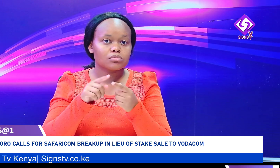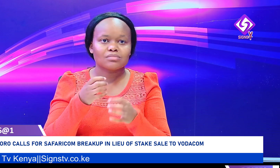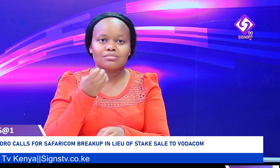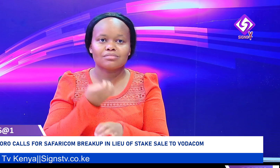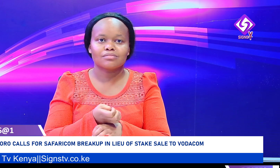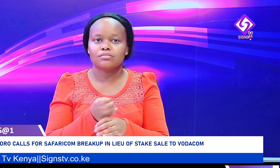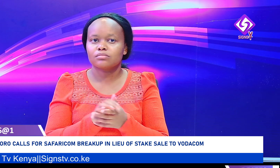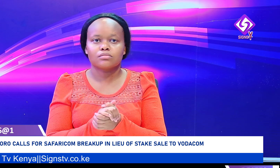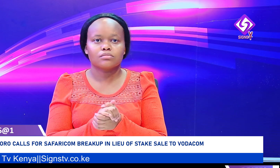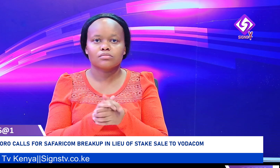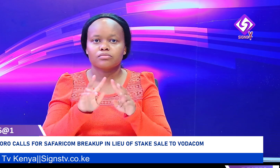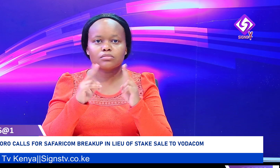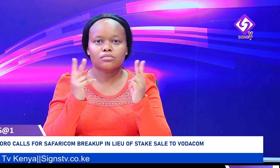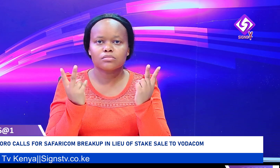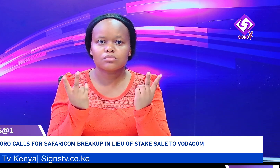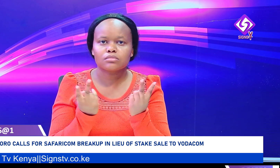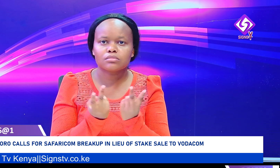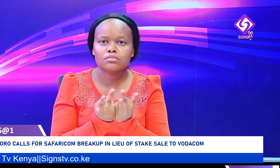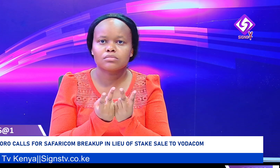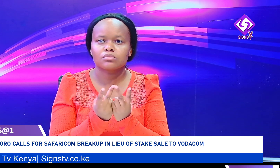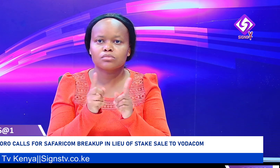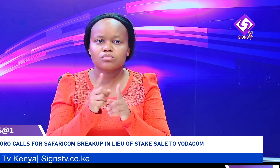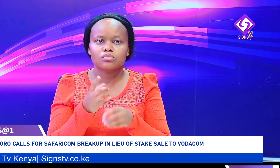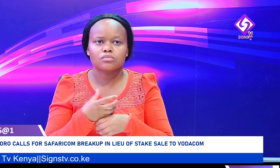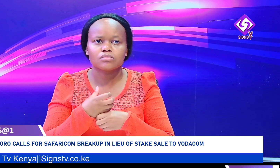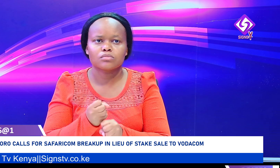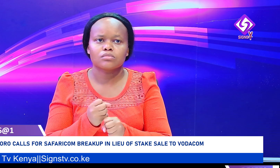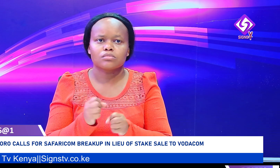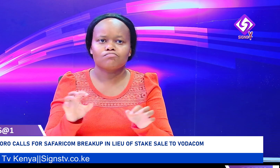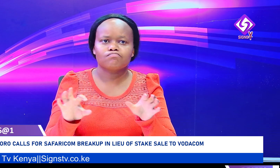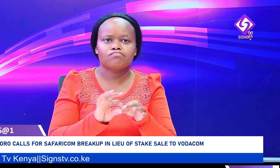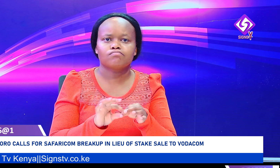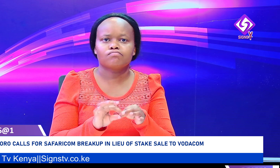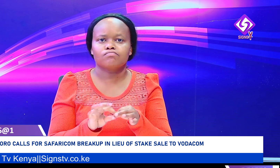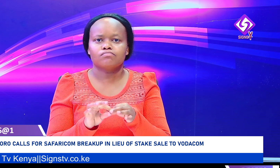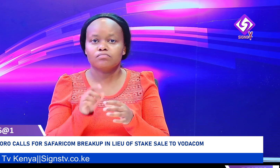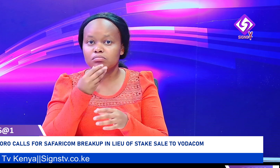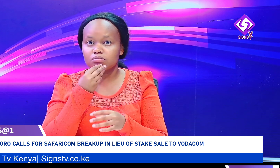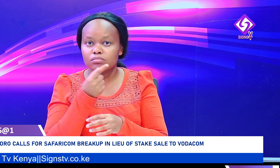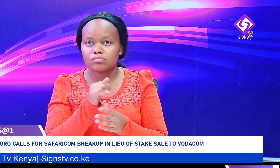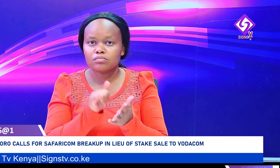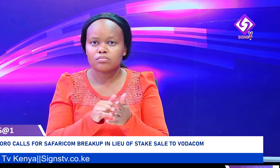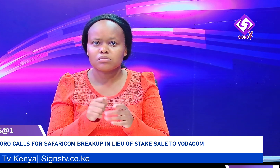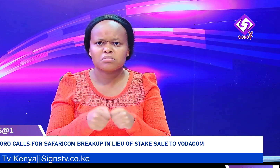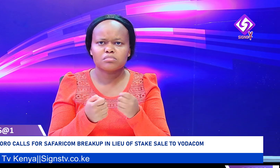be accompanied by broader structural reforms aimed at unlocking greater